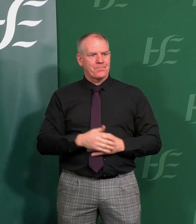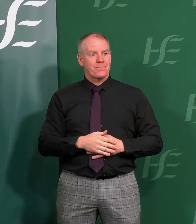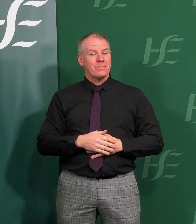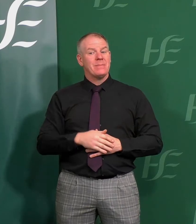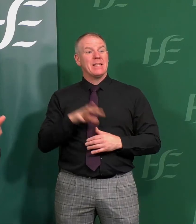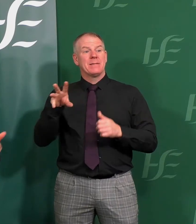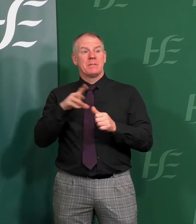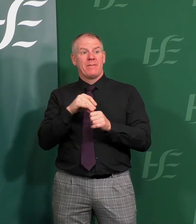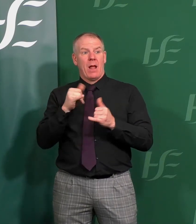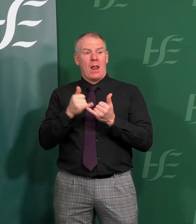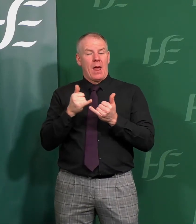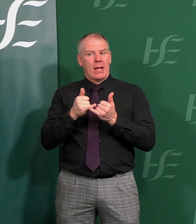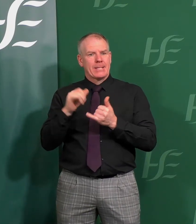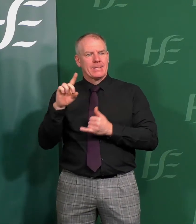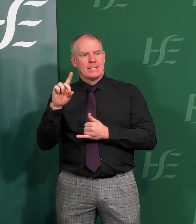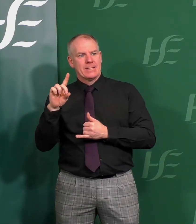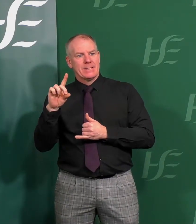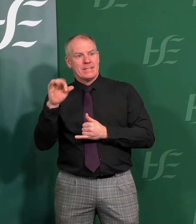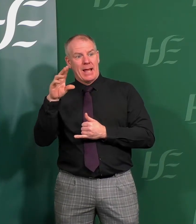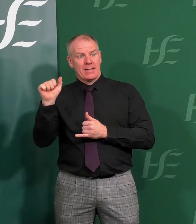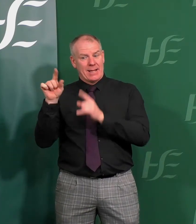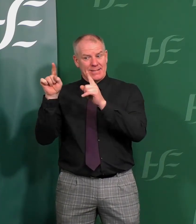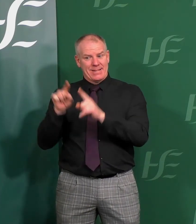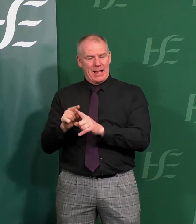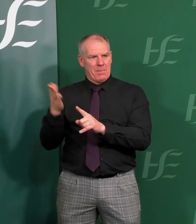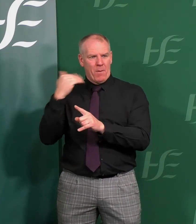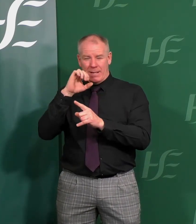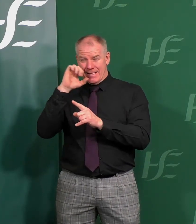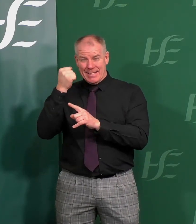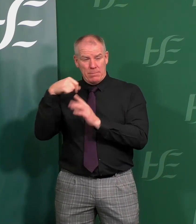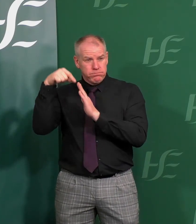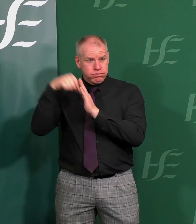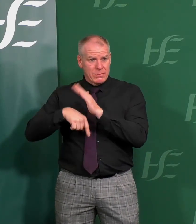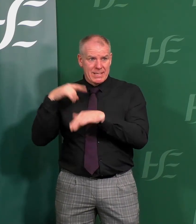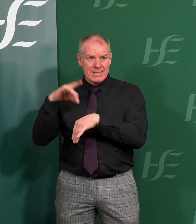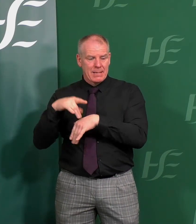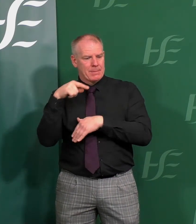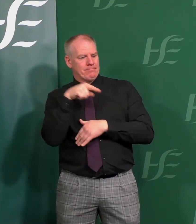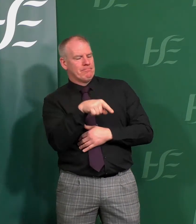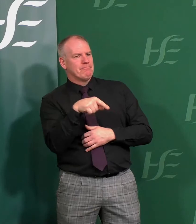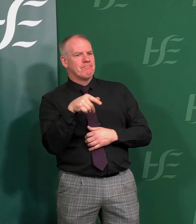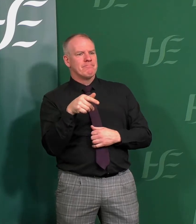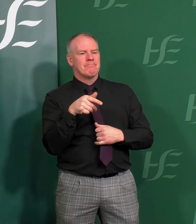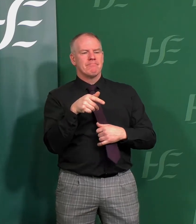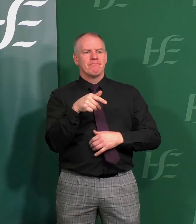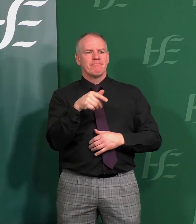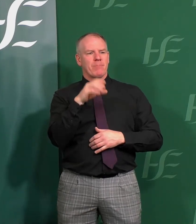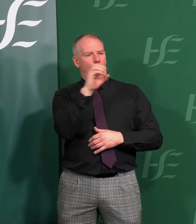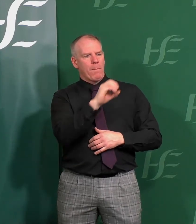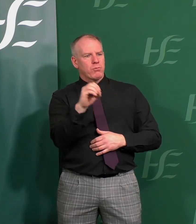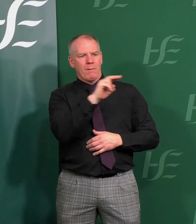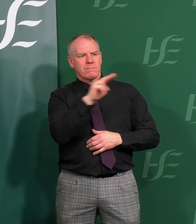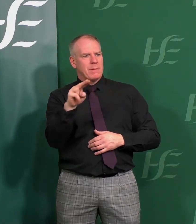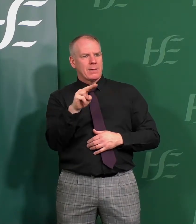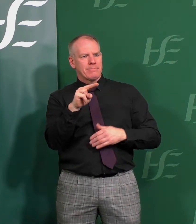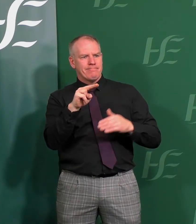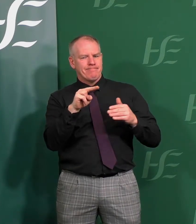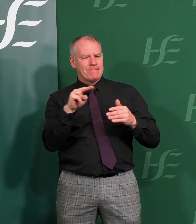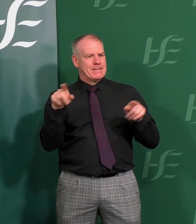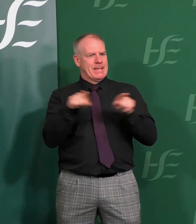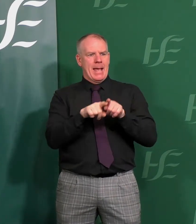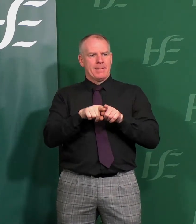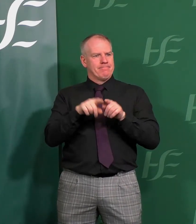Delta variant. But as you'll hear later on today, we do have Professor Ross Morgan, who's a clinical lead in the health